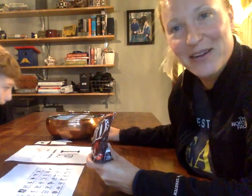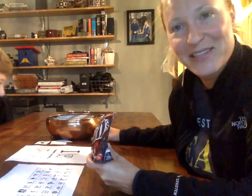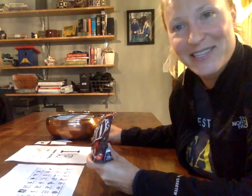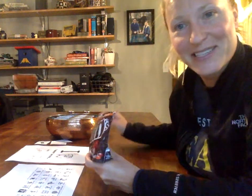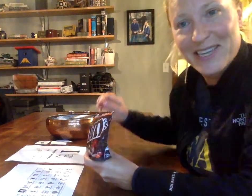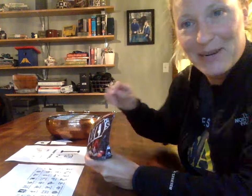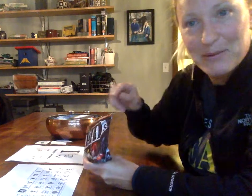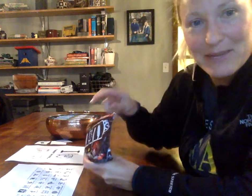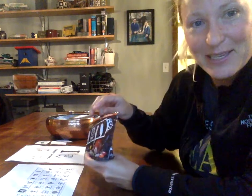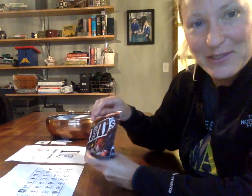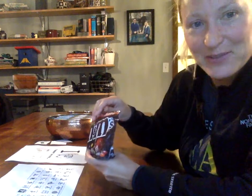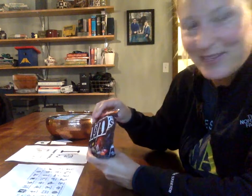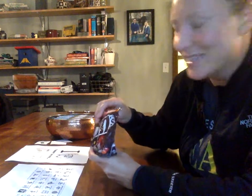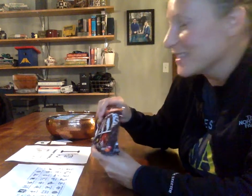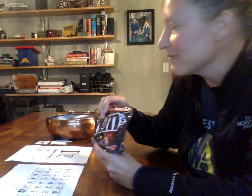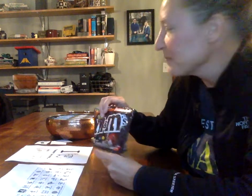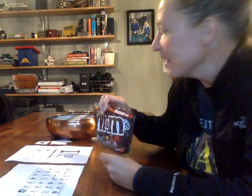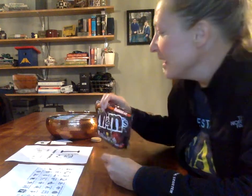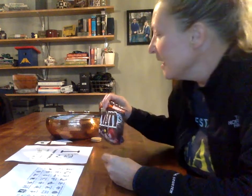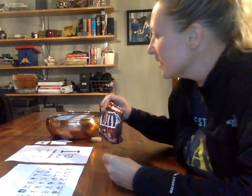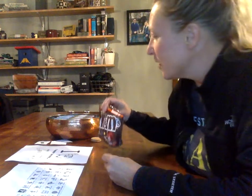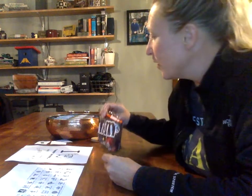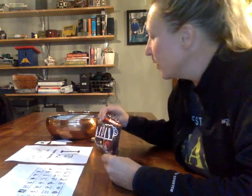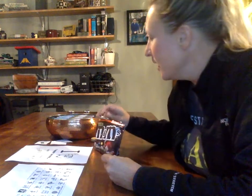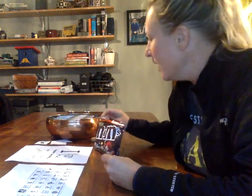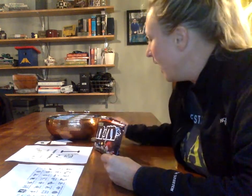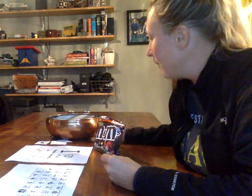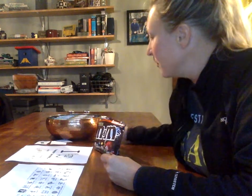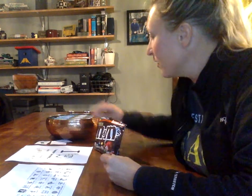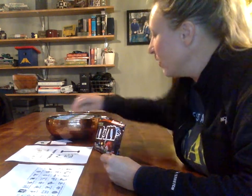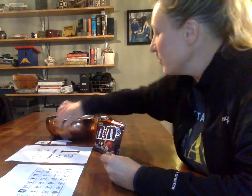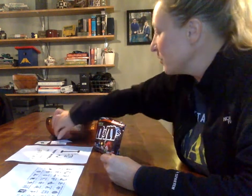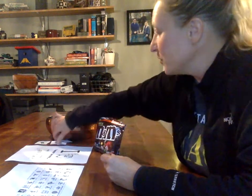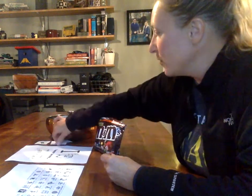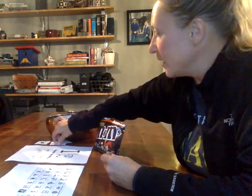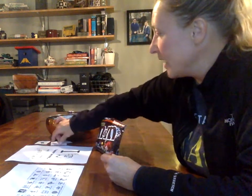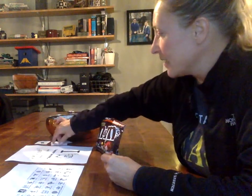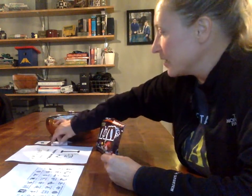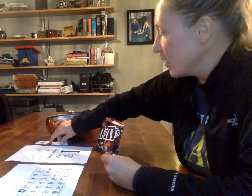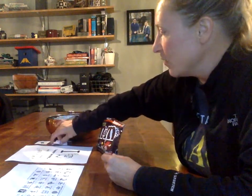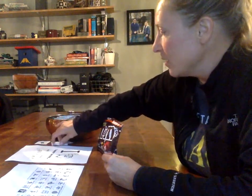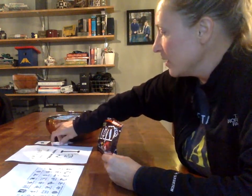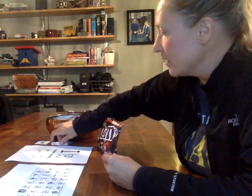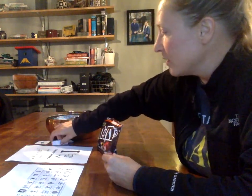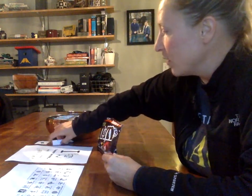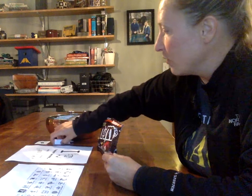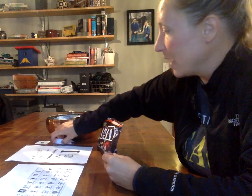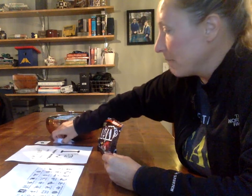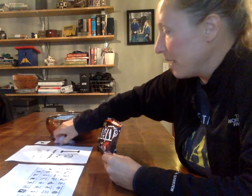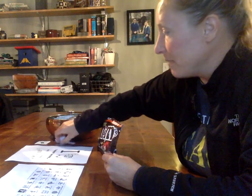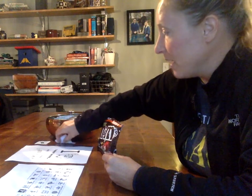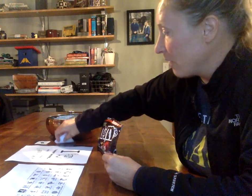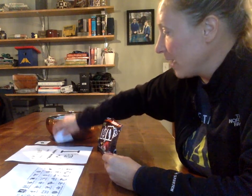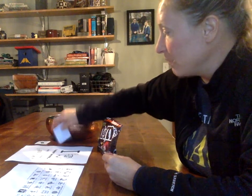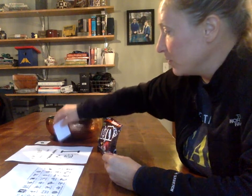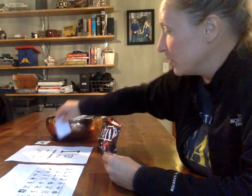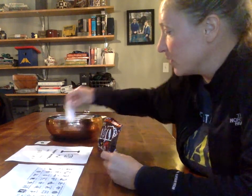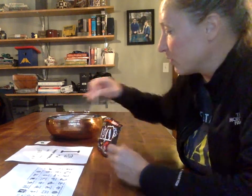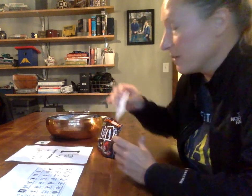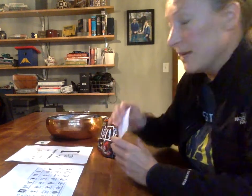that he's on camera making those faces. So you can also do a yes/no. So they maybe are able to discriminate